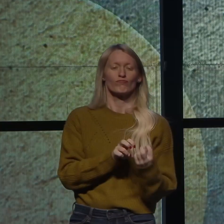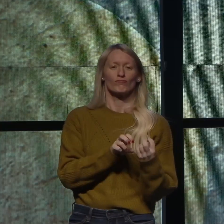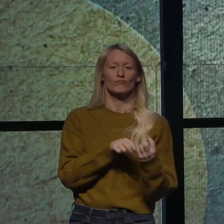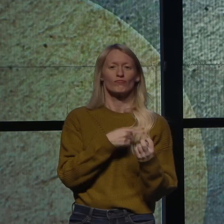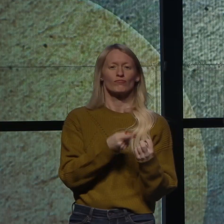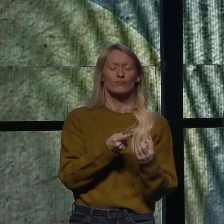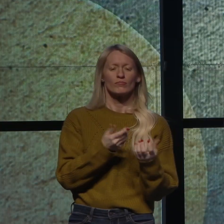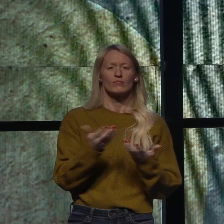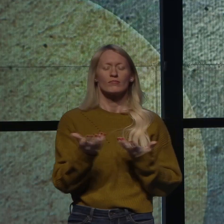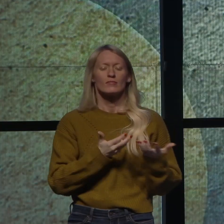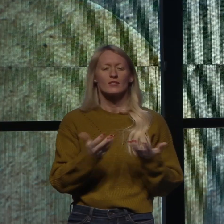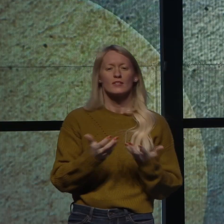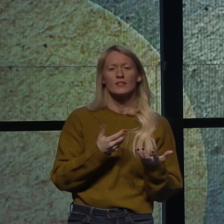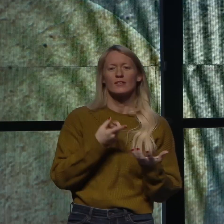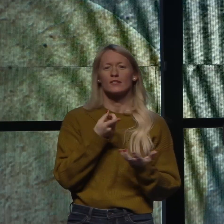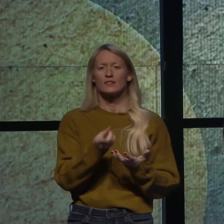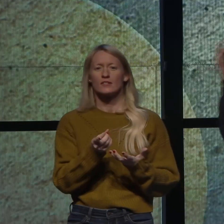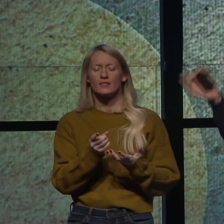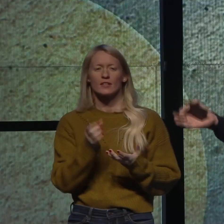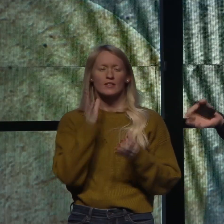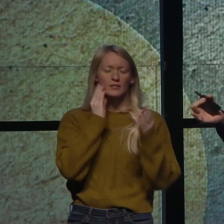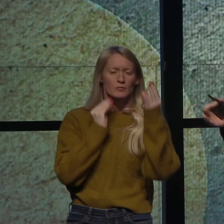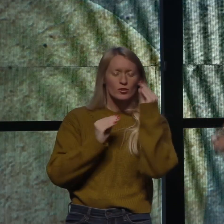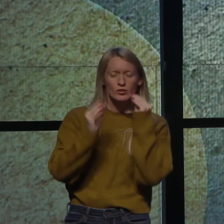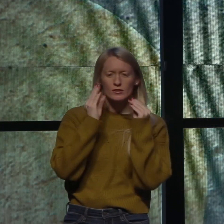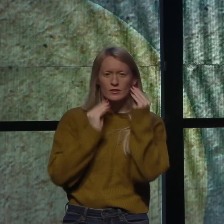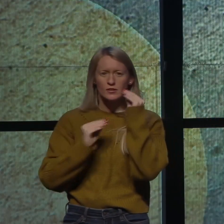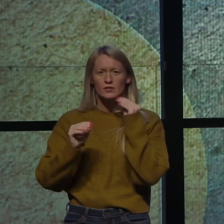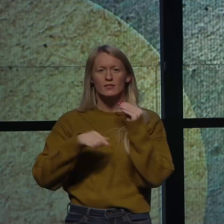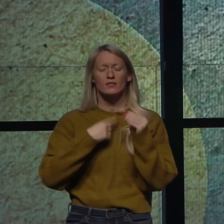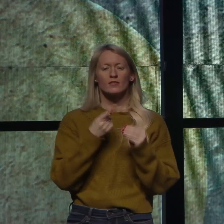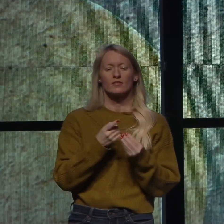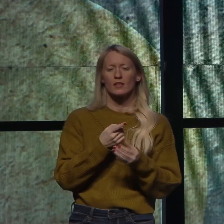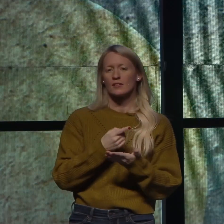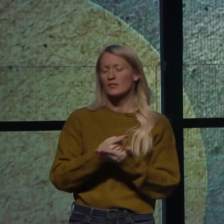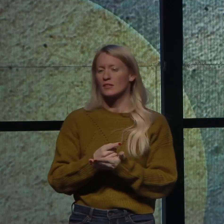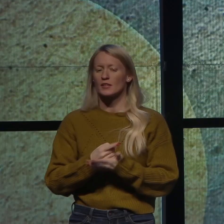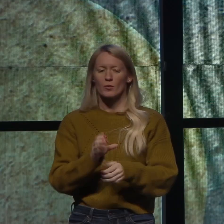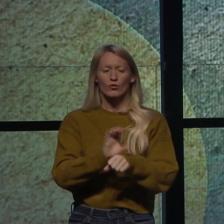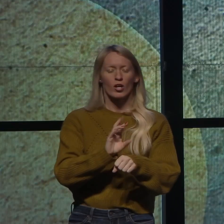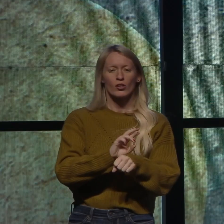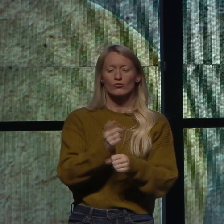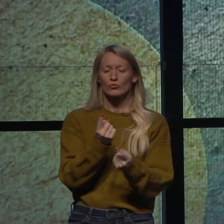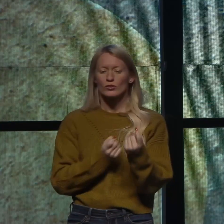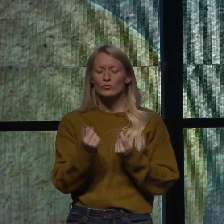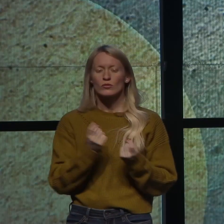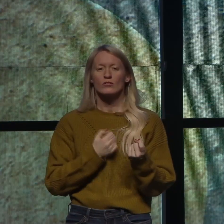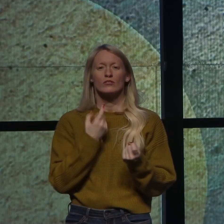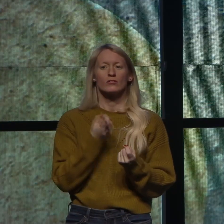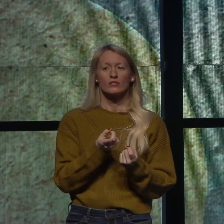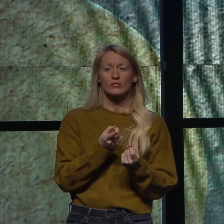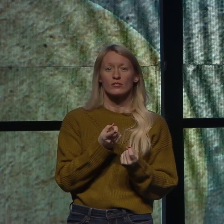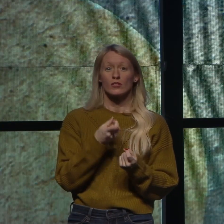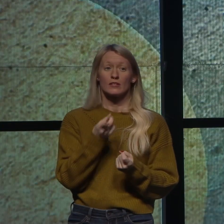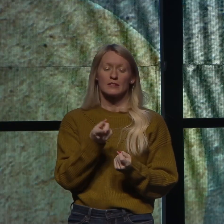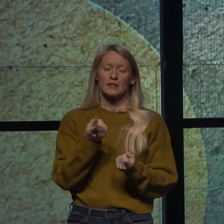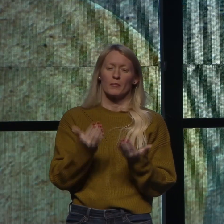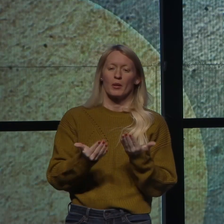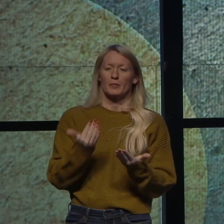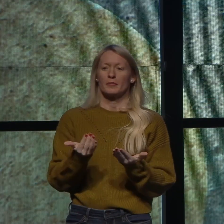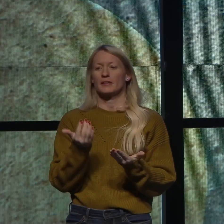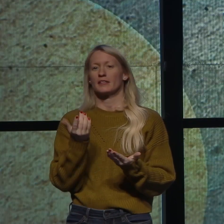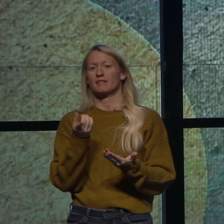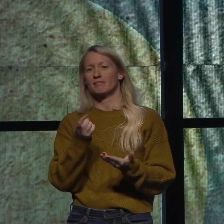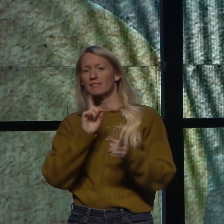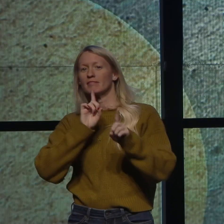you connected, found Crossroads. We can talk about any questions you might have. I probably won't be able to answer them, but I can do a pretty good job of